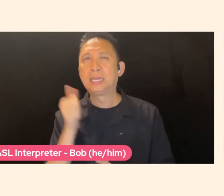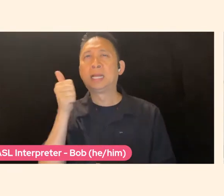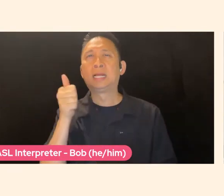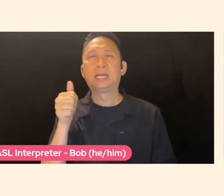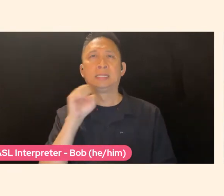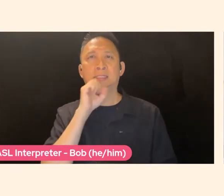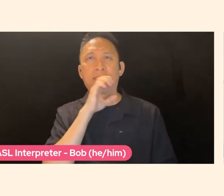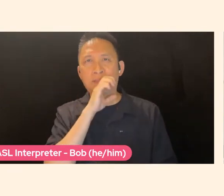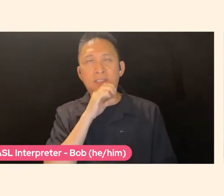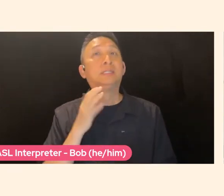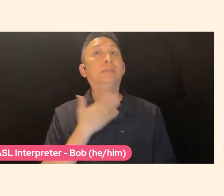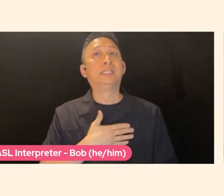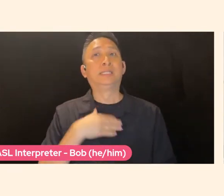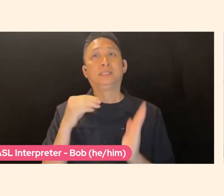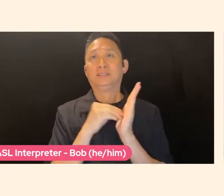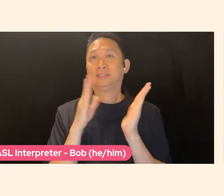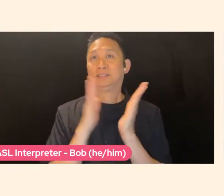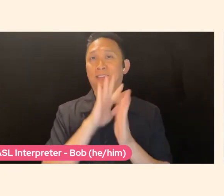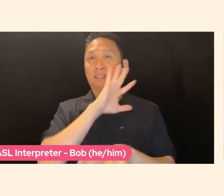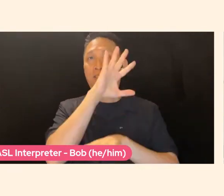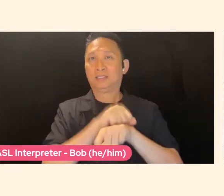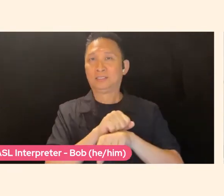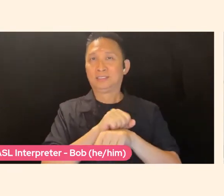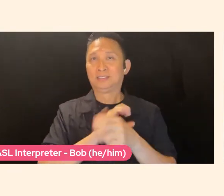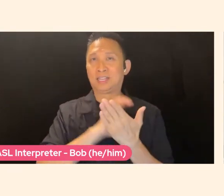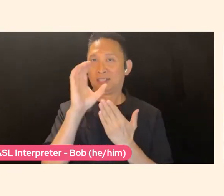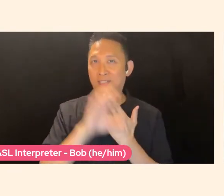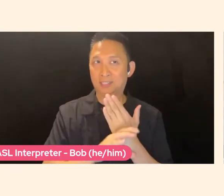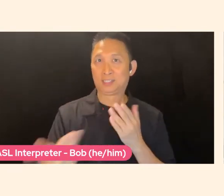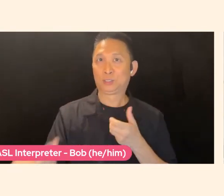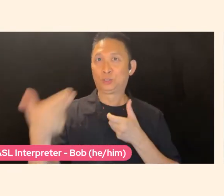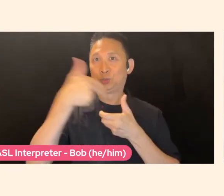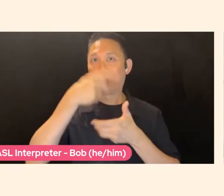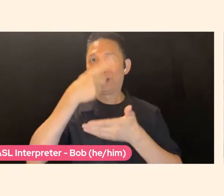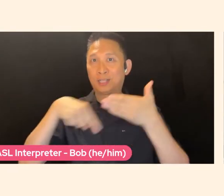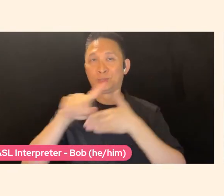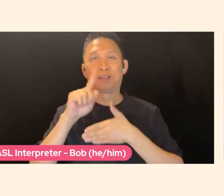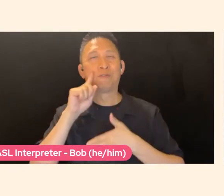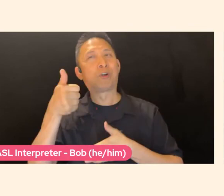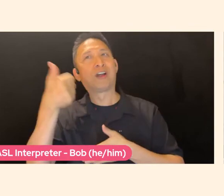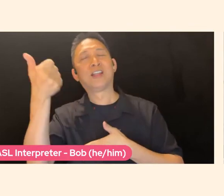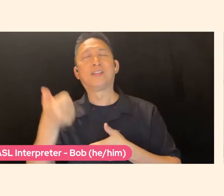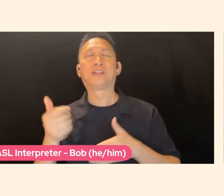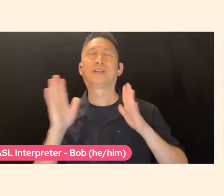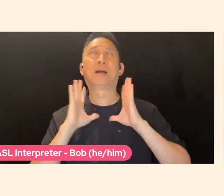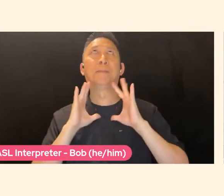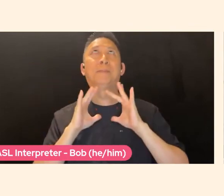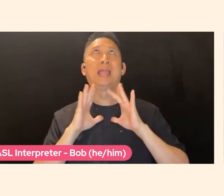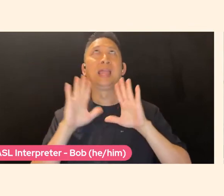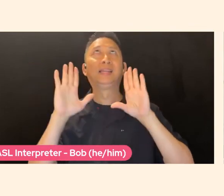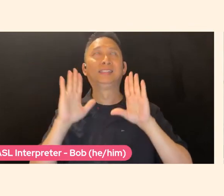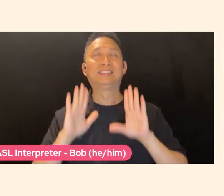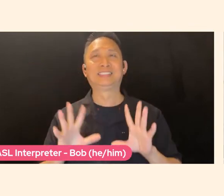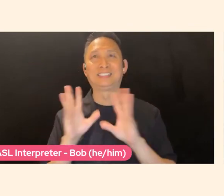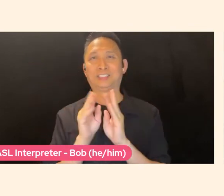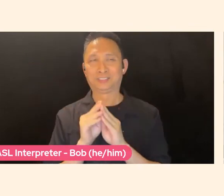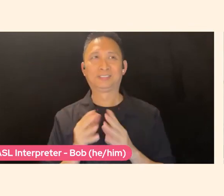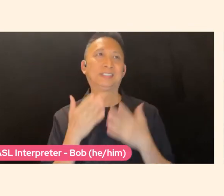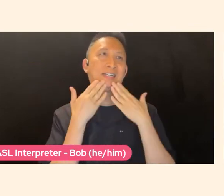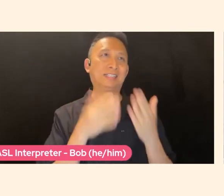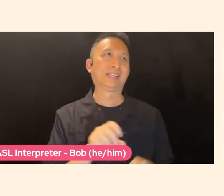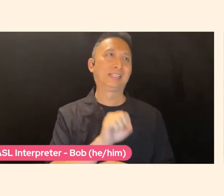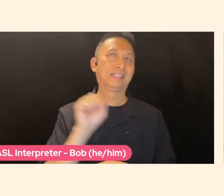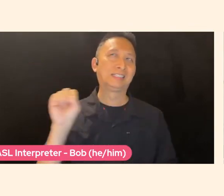mark your calendars, share the news, and join us next week for another engaging session. With the support of partners like SAGE